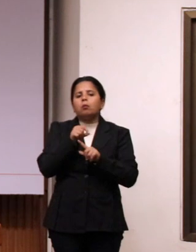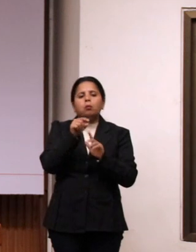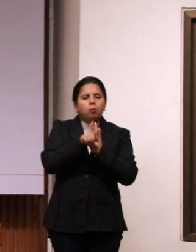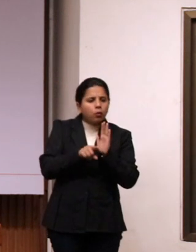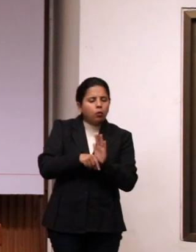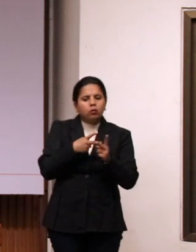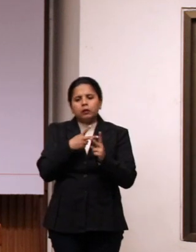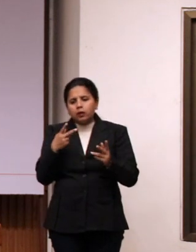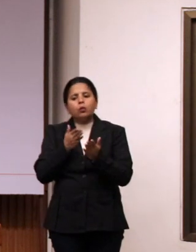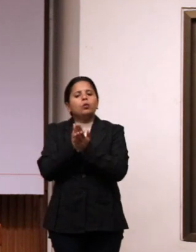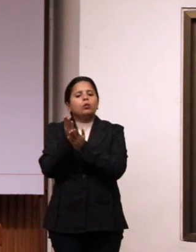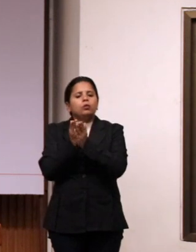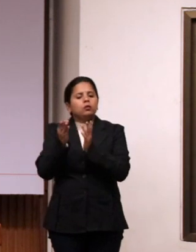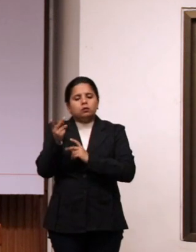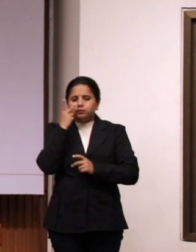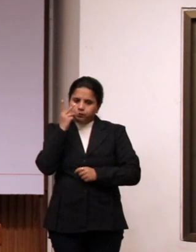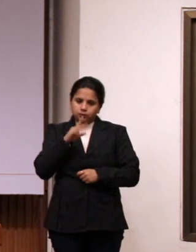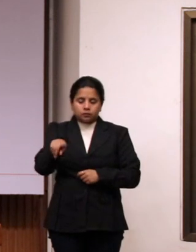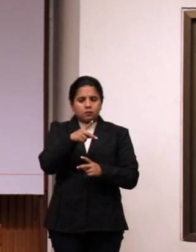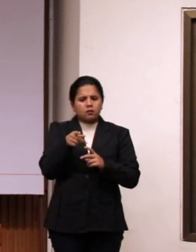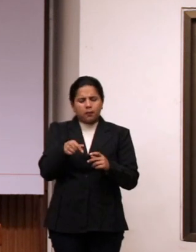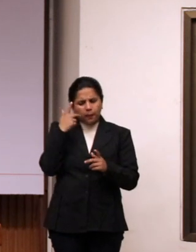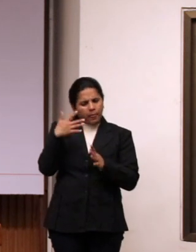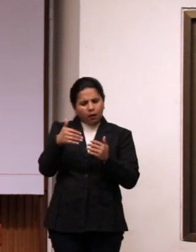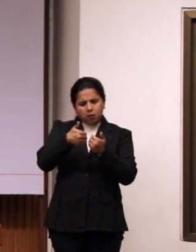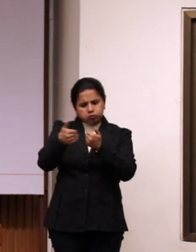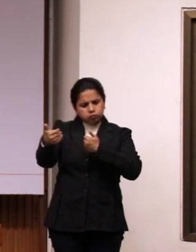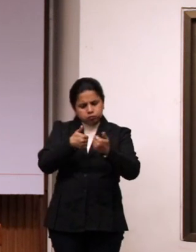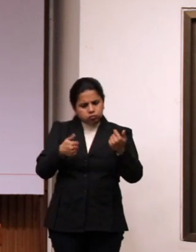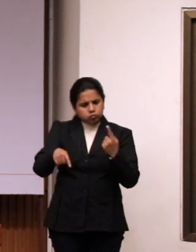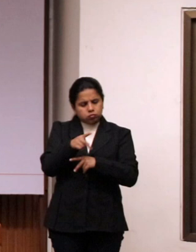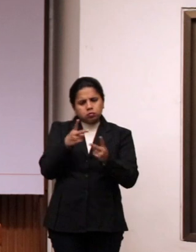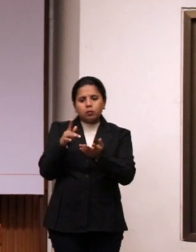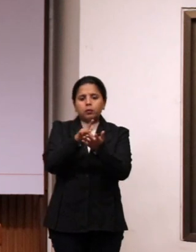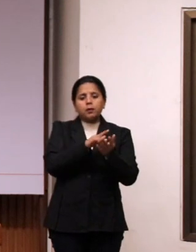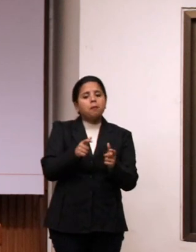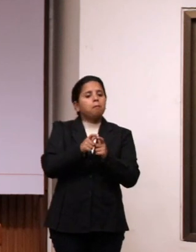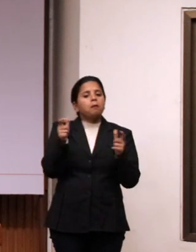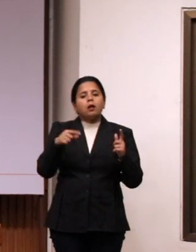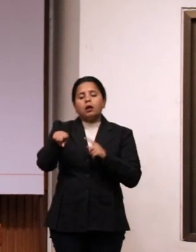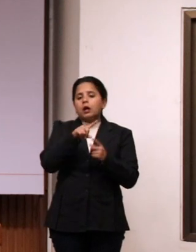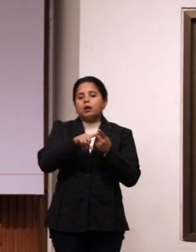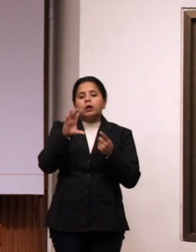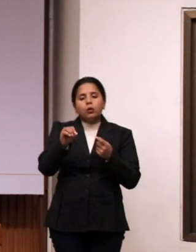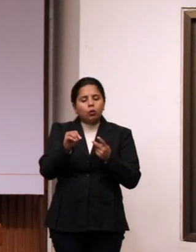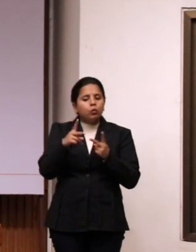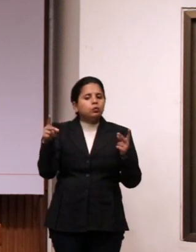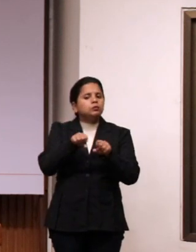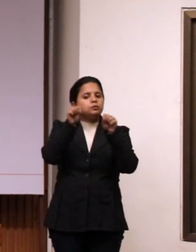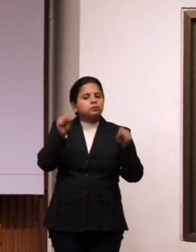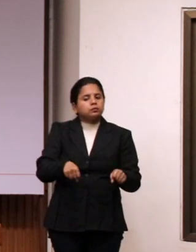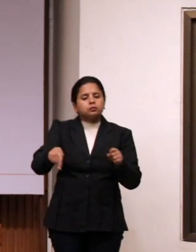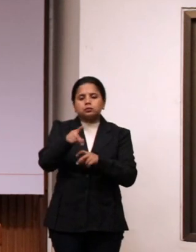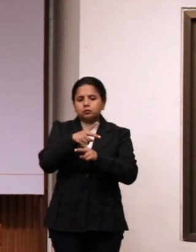whatever bureaucratic way, they see anything which is devoid of any tall trees as a degraded ecosystem or degraded forest.